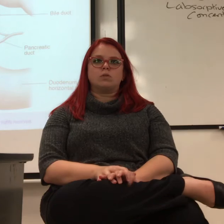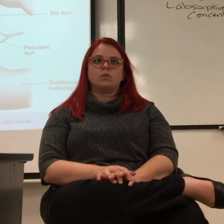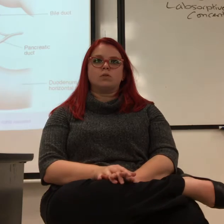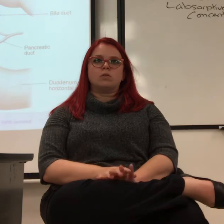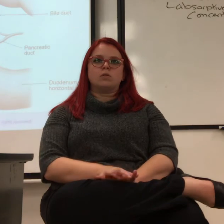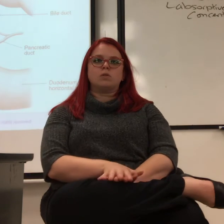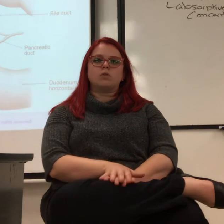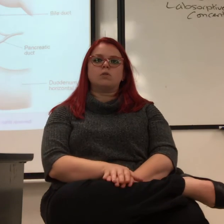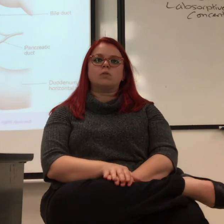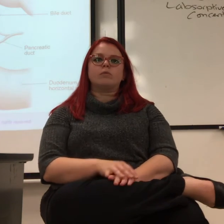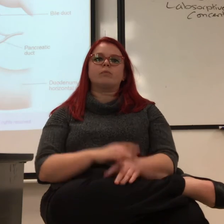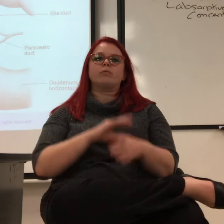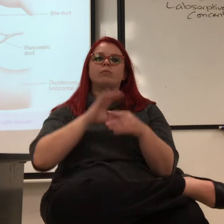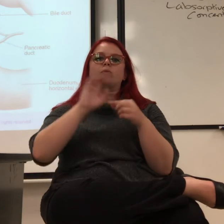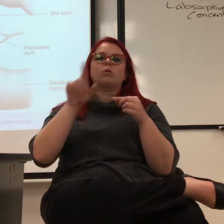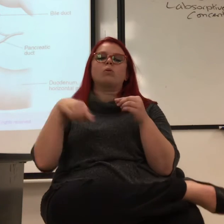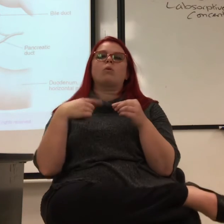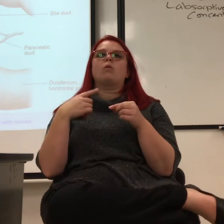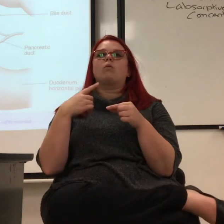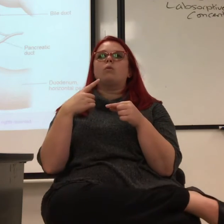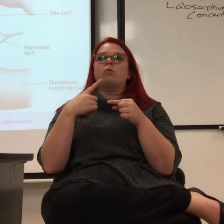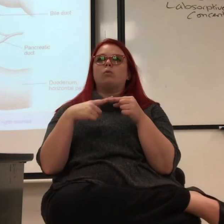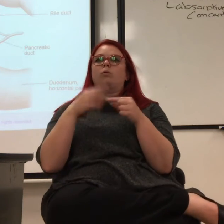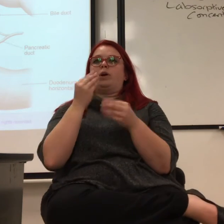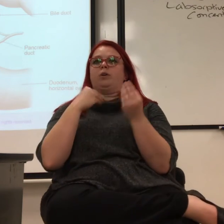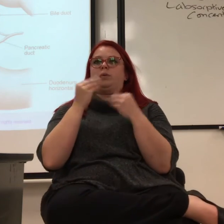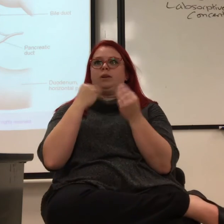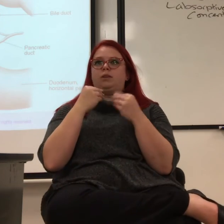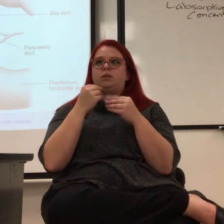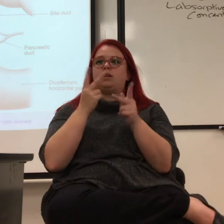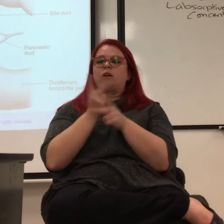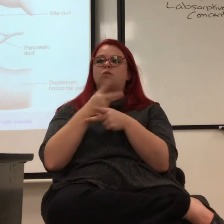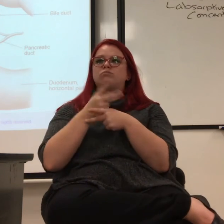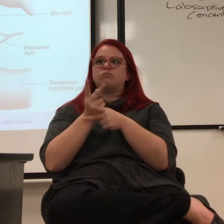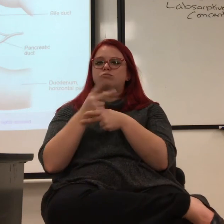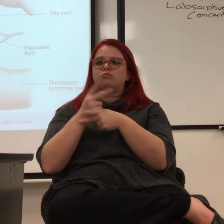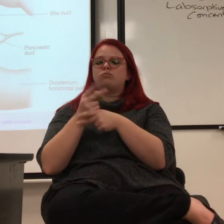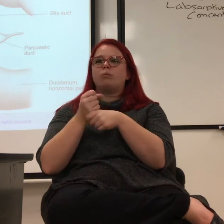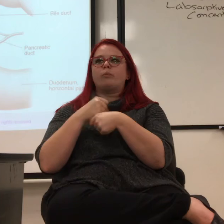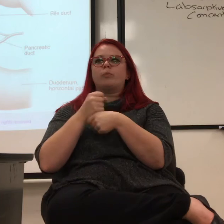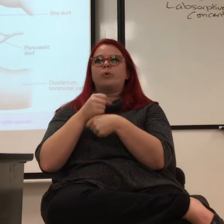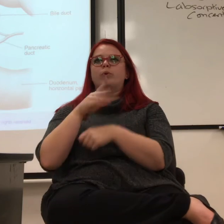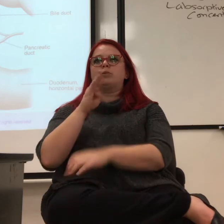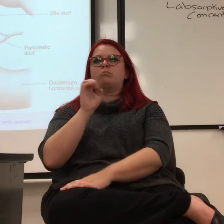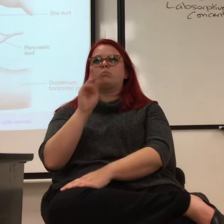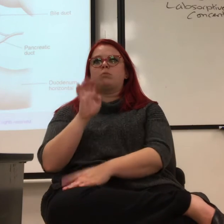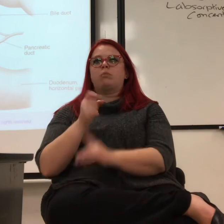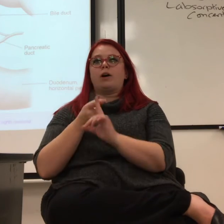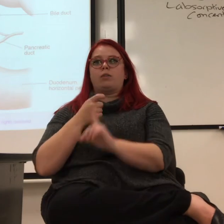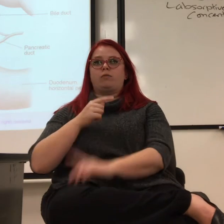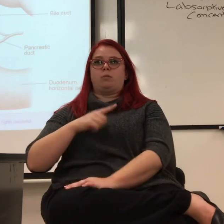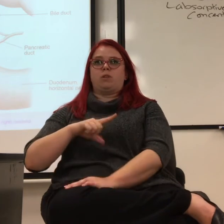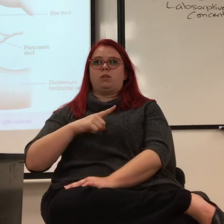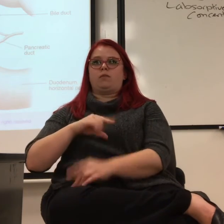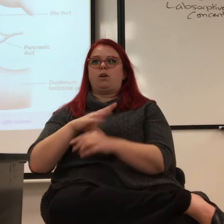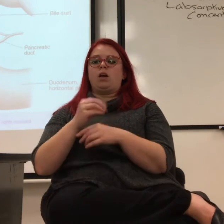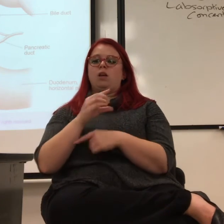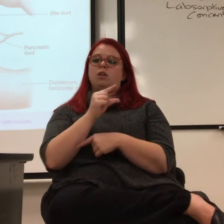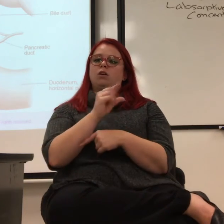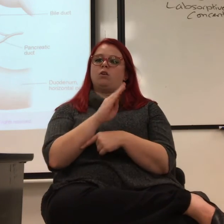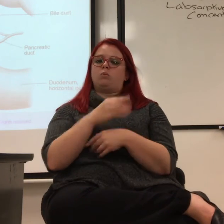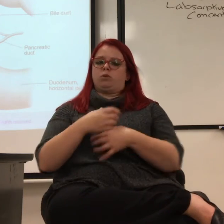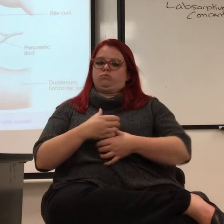So when you eat and you get bile production from the liver and you get gallbladder contraction